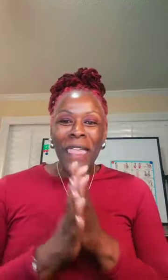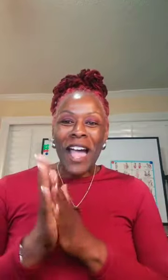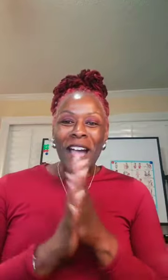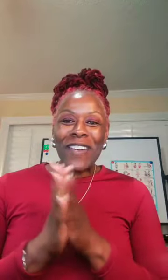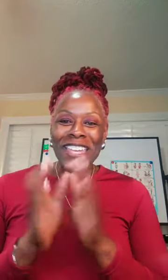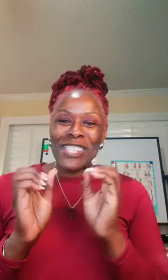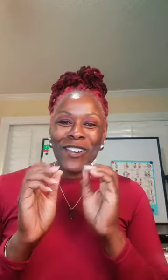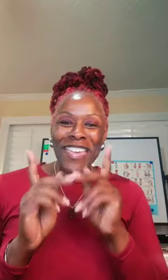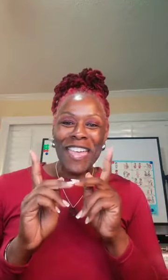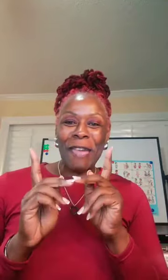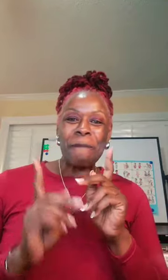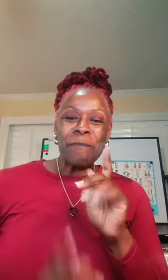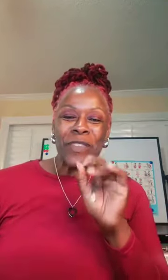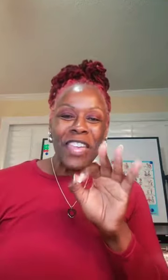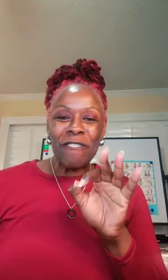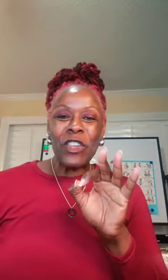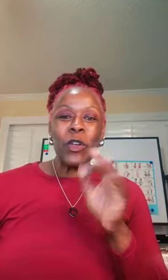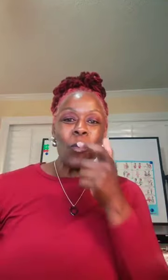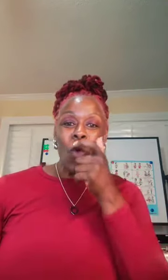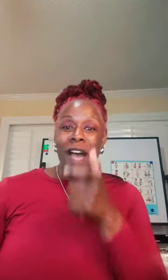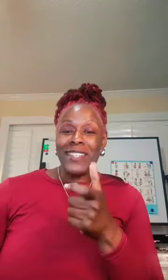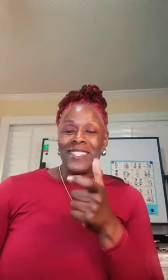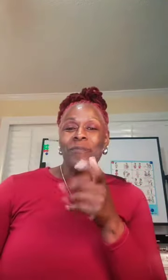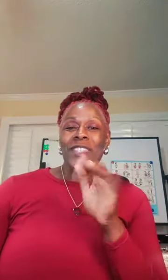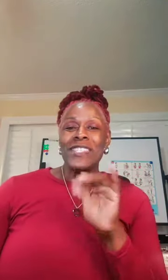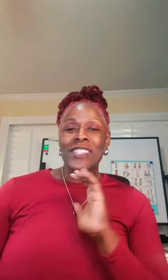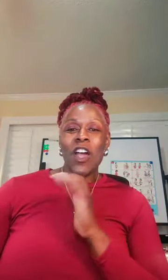All right, it's okay if you watch. This is our